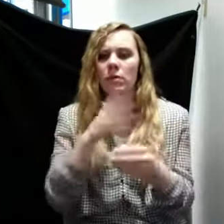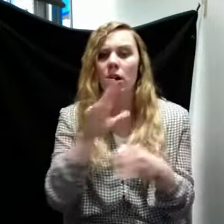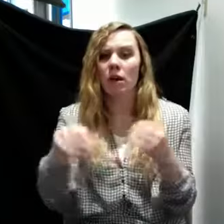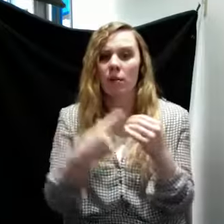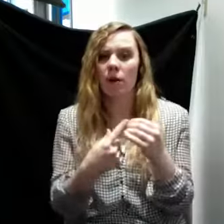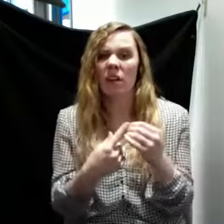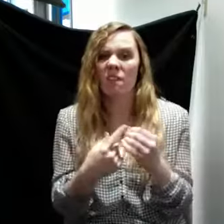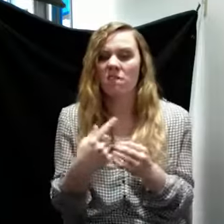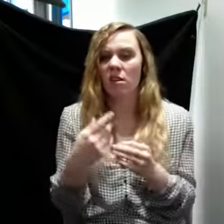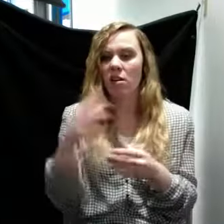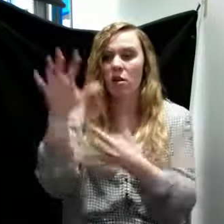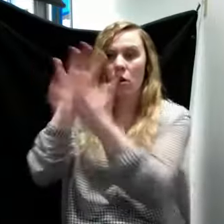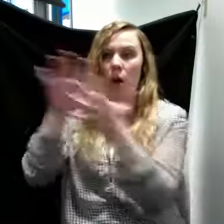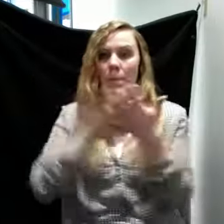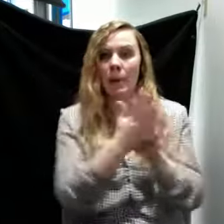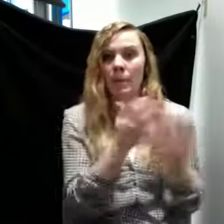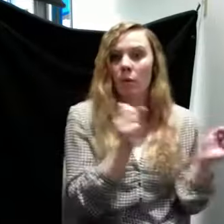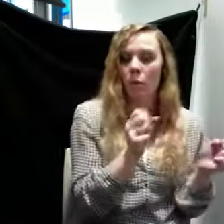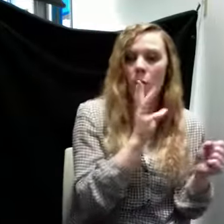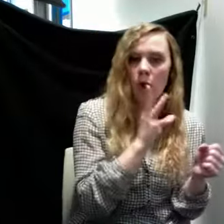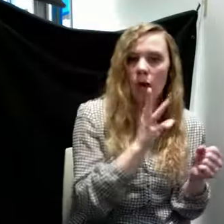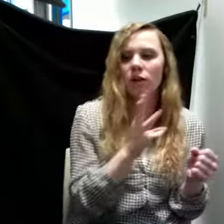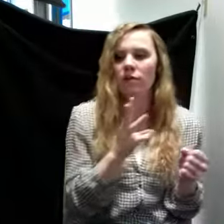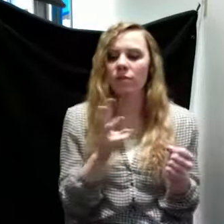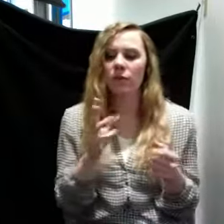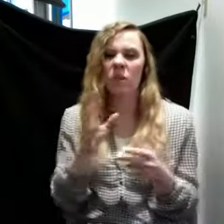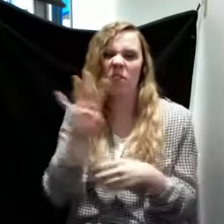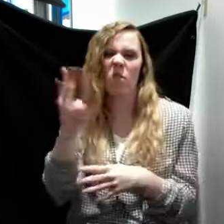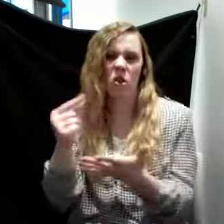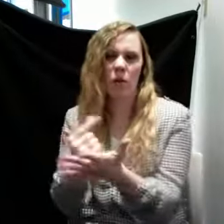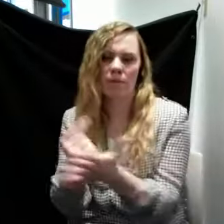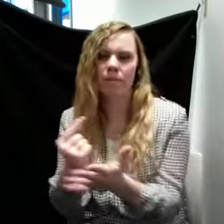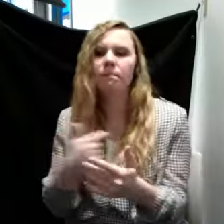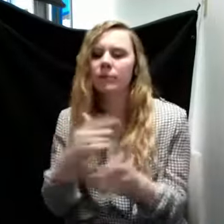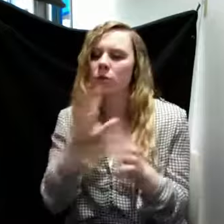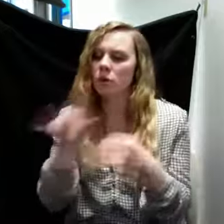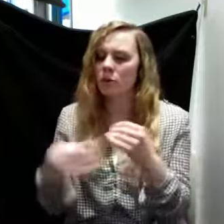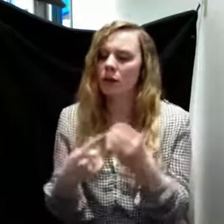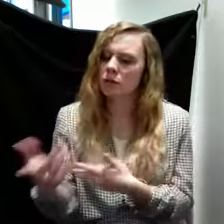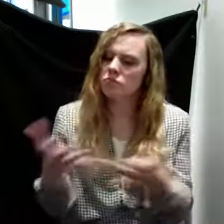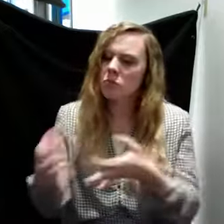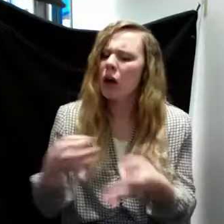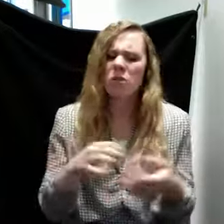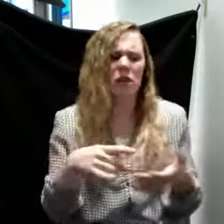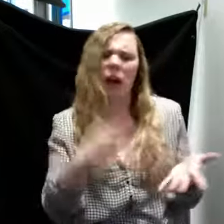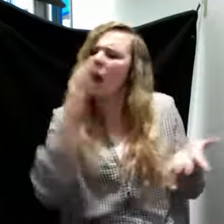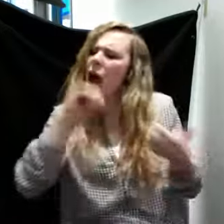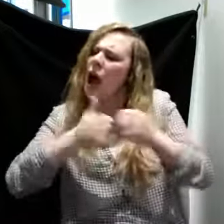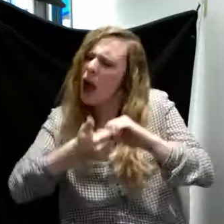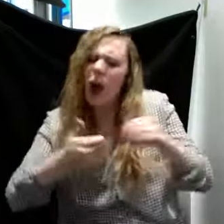kids, and I asked them, I told them, here's a glass that's got water on the outside. I want you to tell me how this got here. We need to come up with how it is. And I said, you can